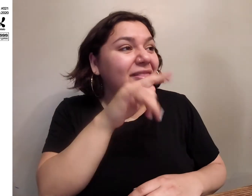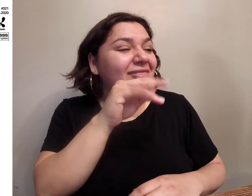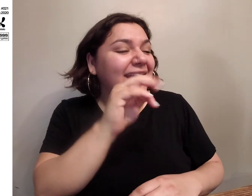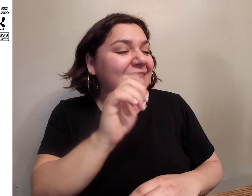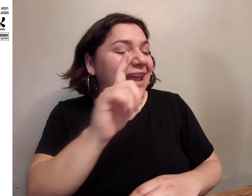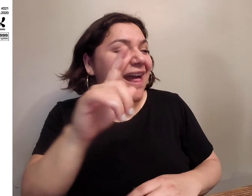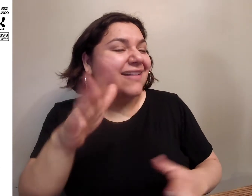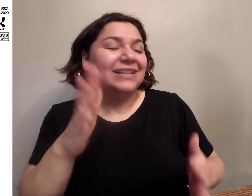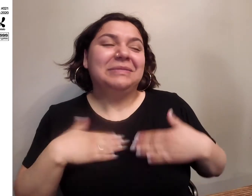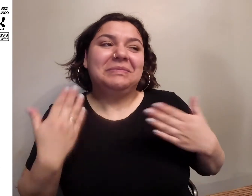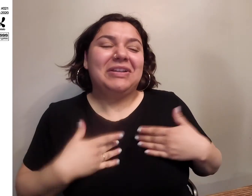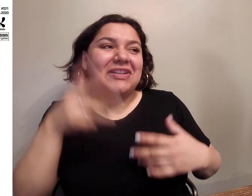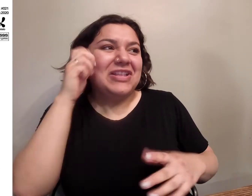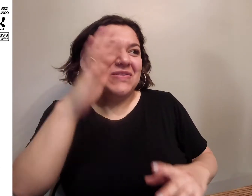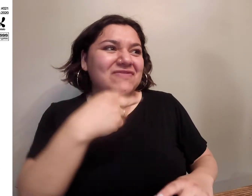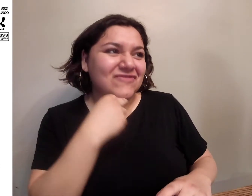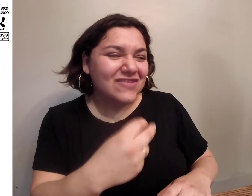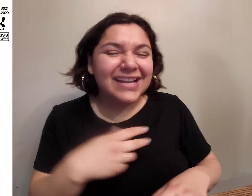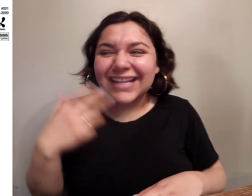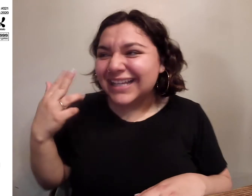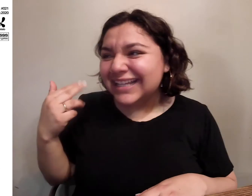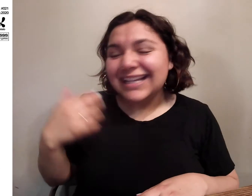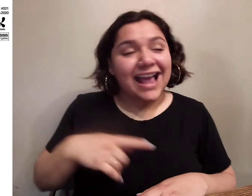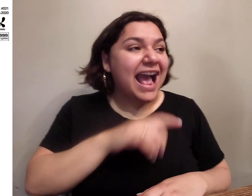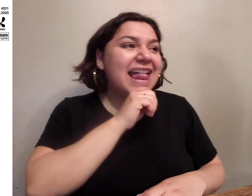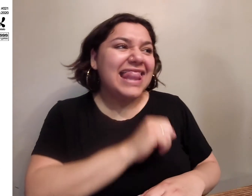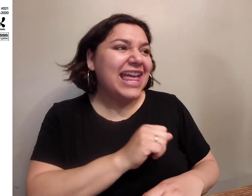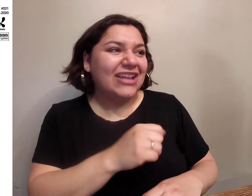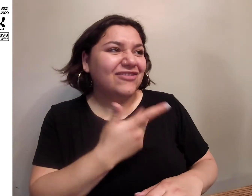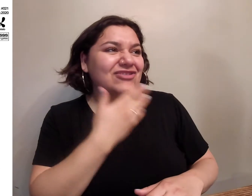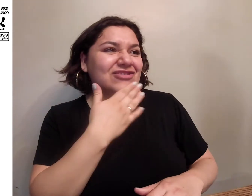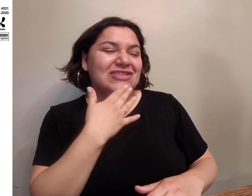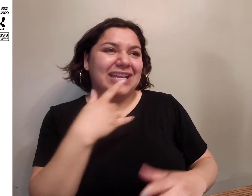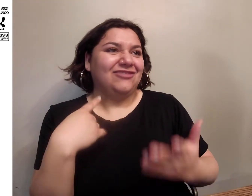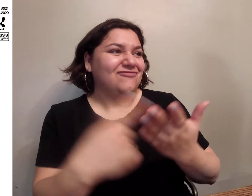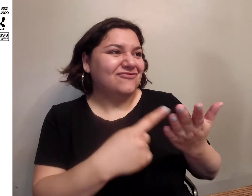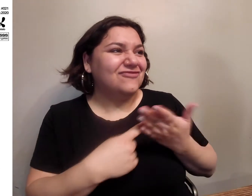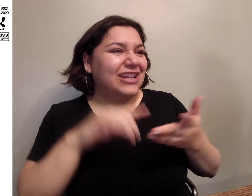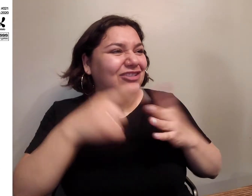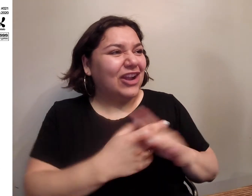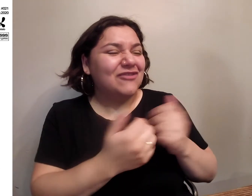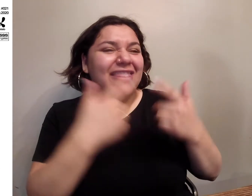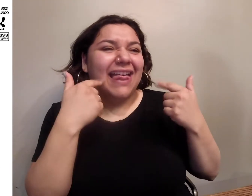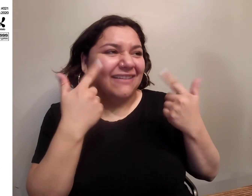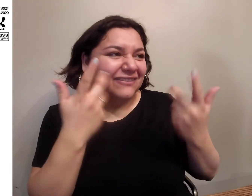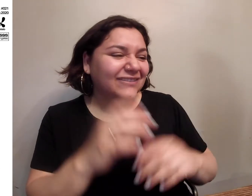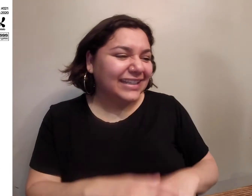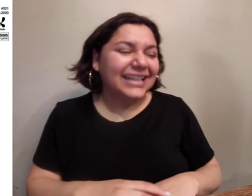your voice finally. I love a conversation that begins with a laugh.